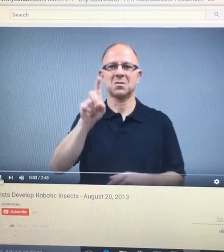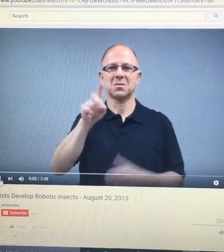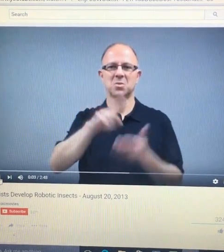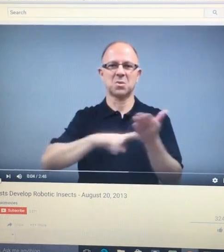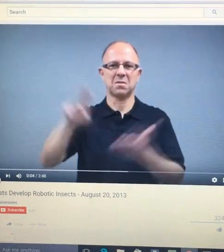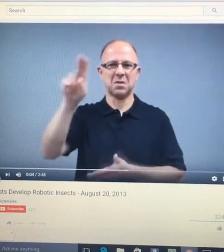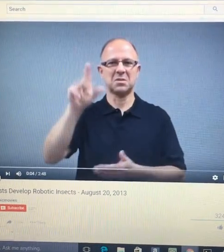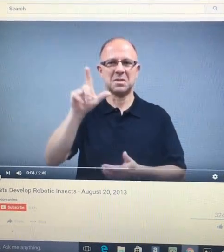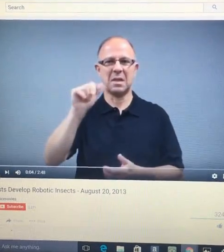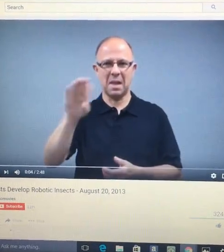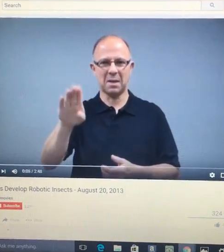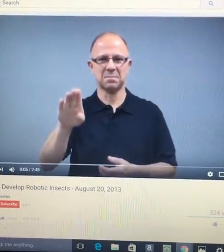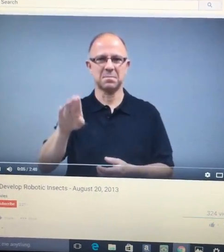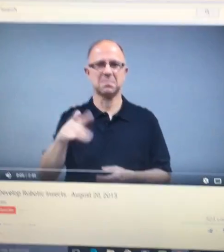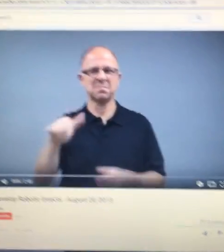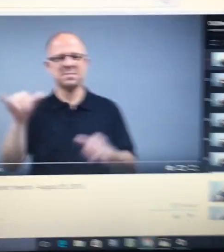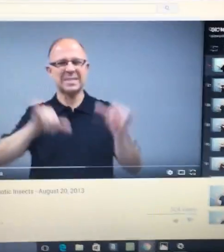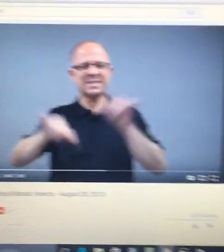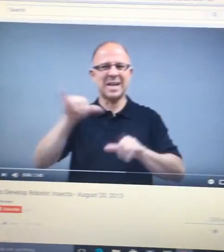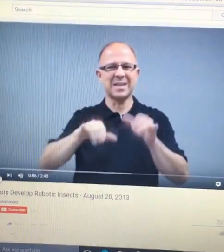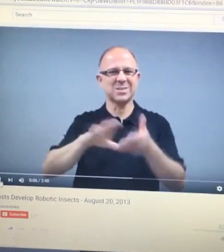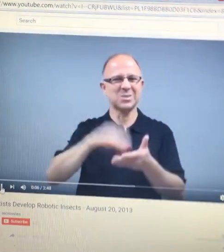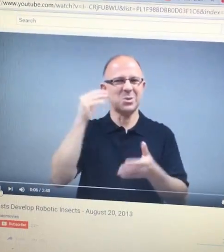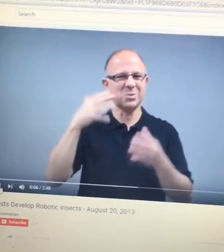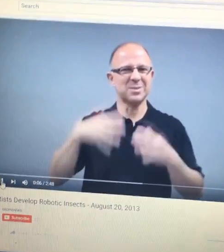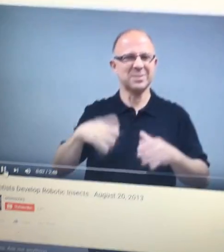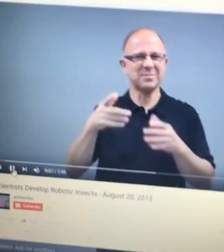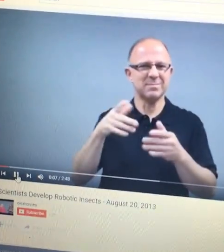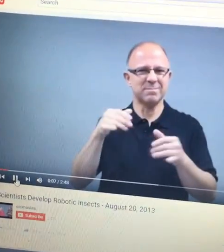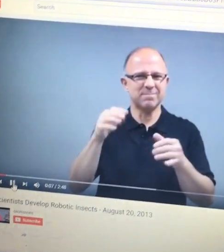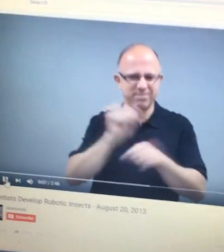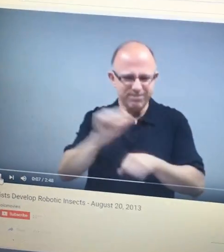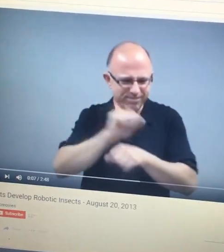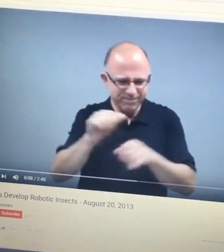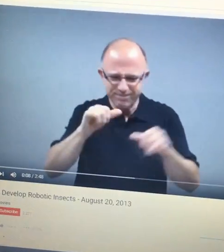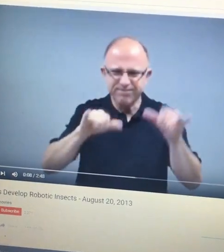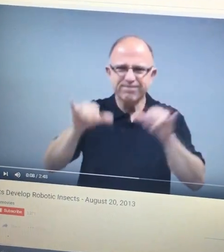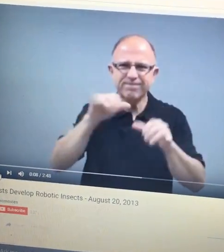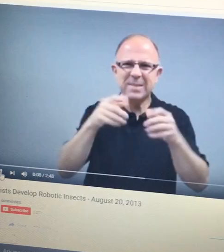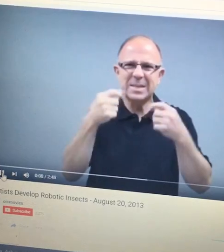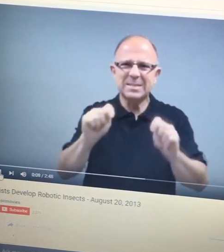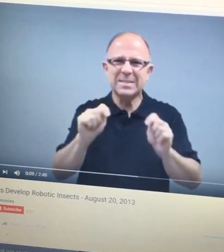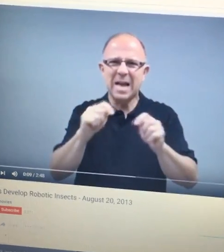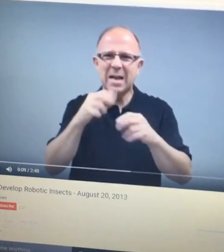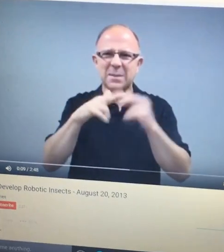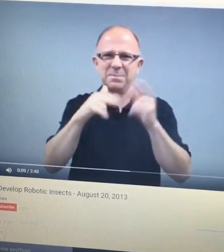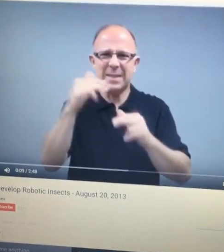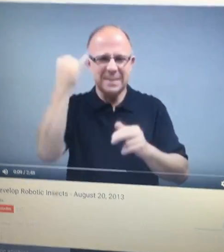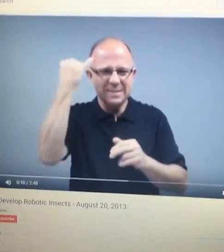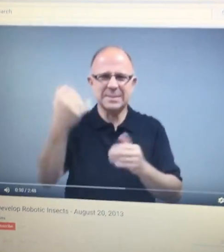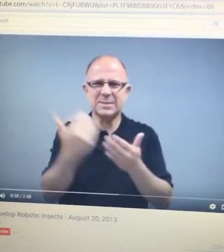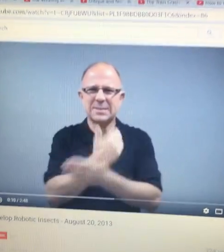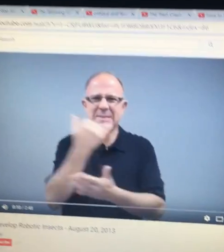So last summer at Harvard University, a science student working in the science lab had